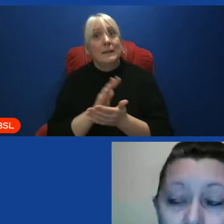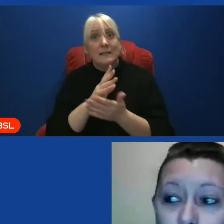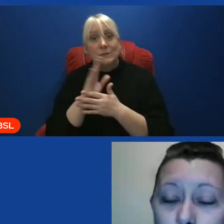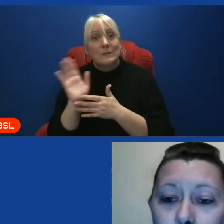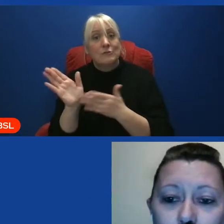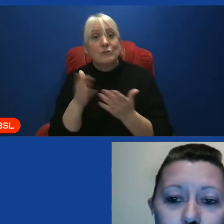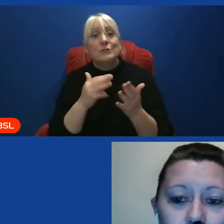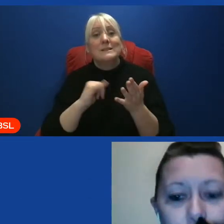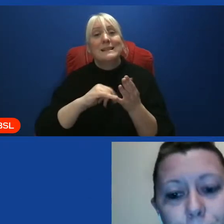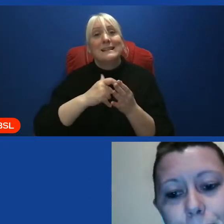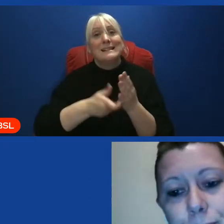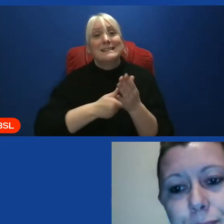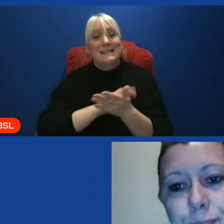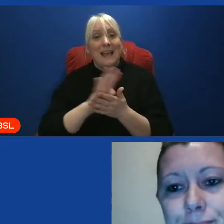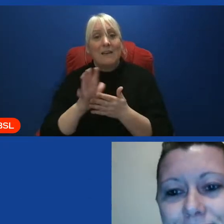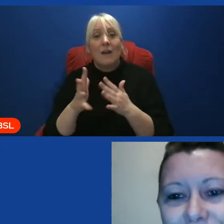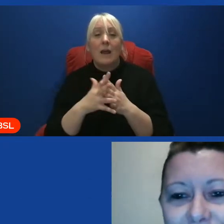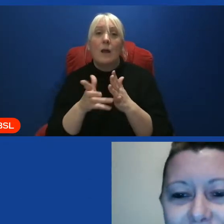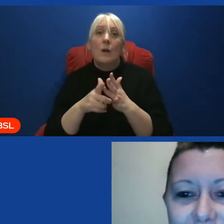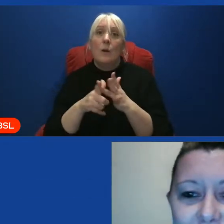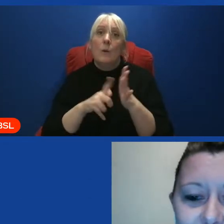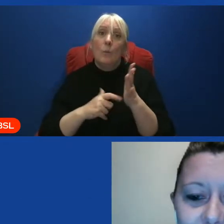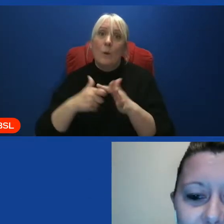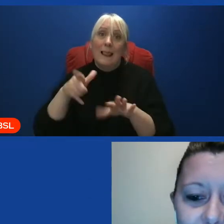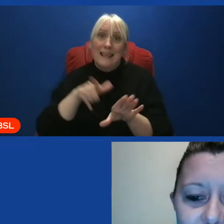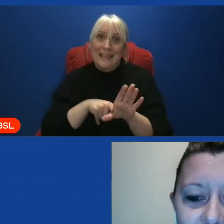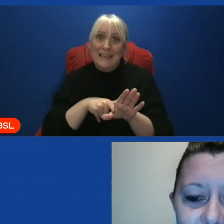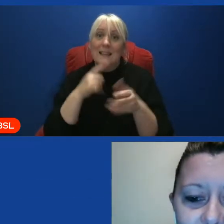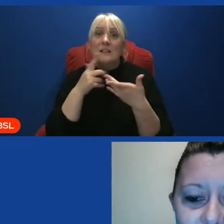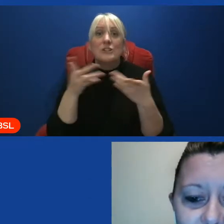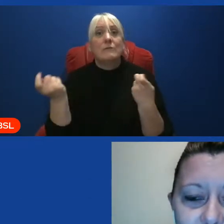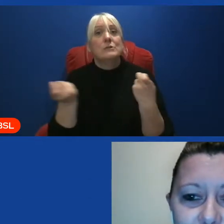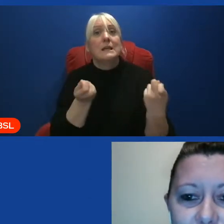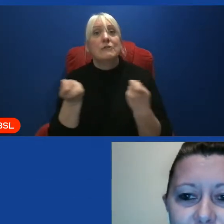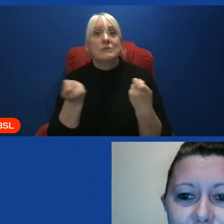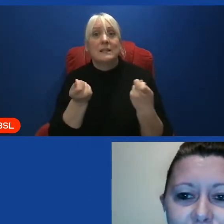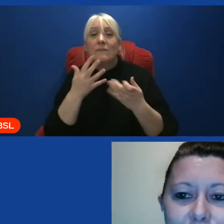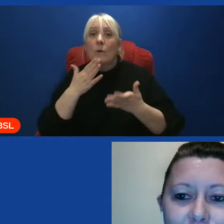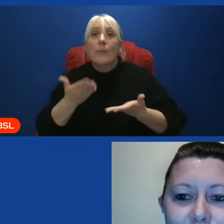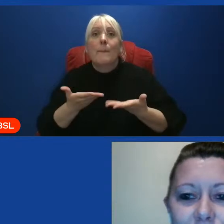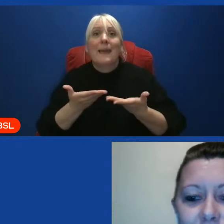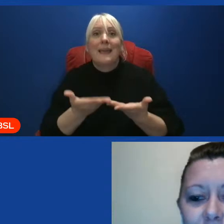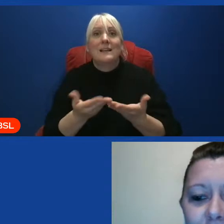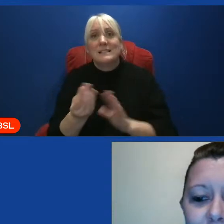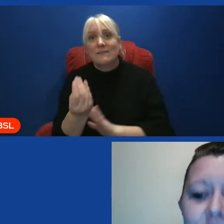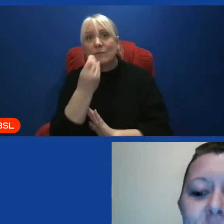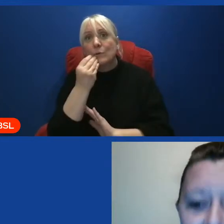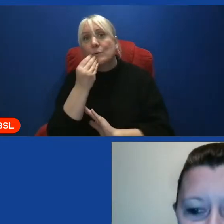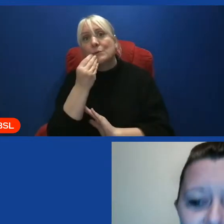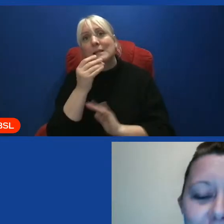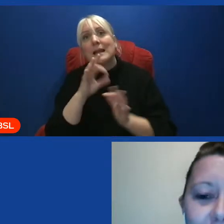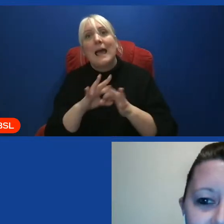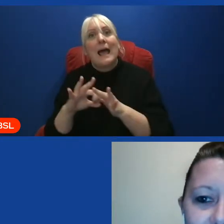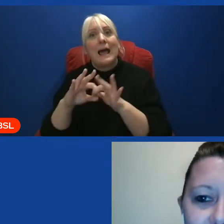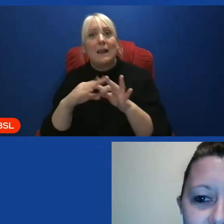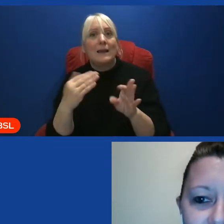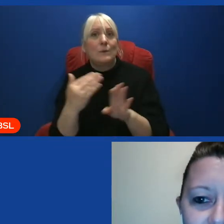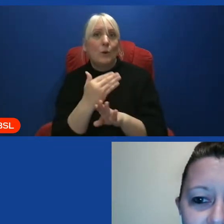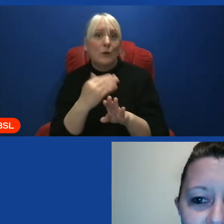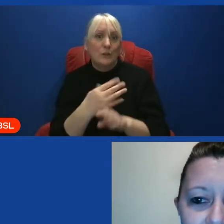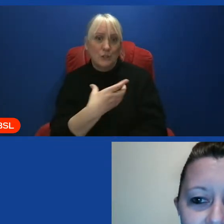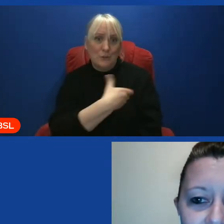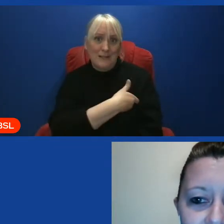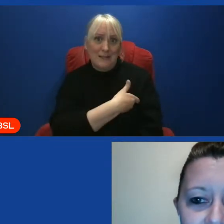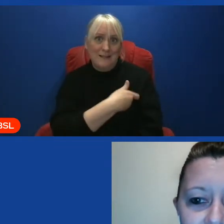Woolley. Sarah is the General Secretary for the Bakers, Food and Allies Workers Union, having been elected as